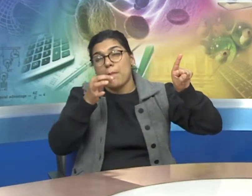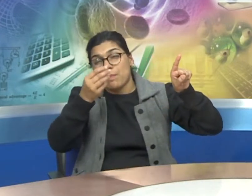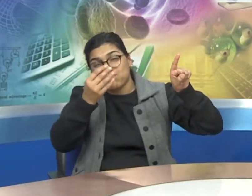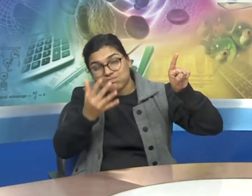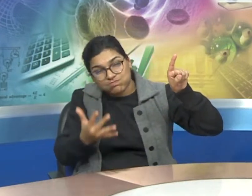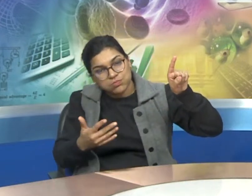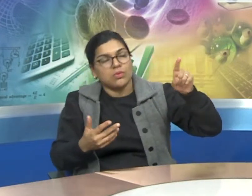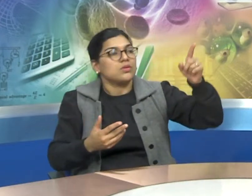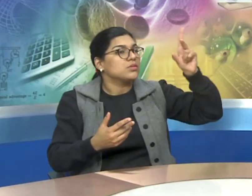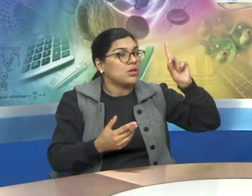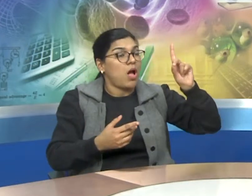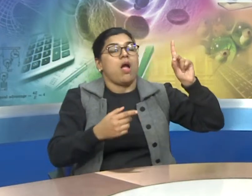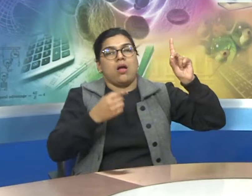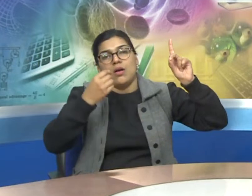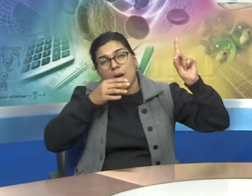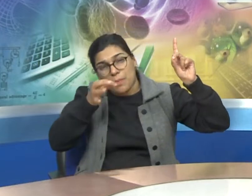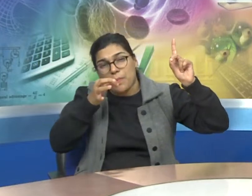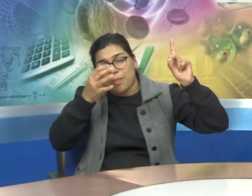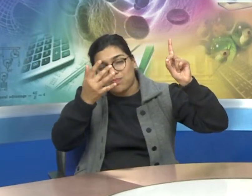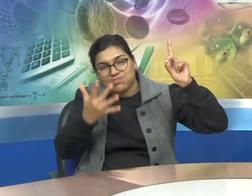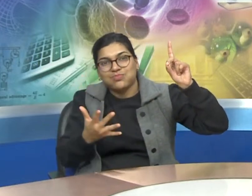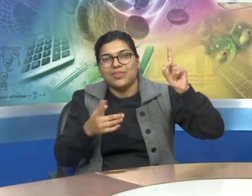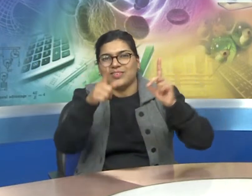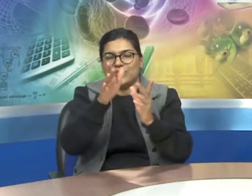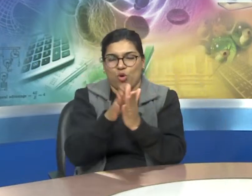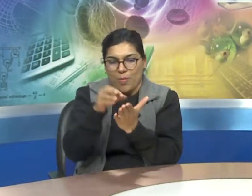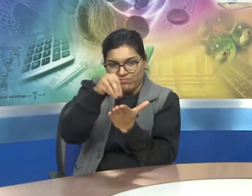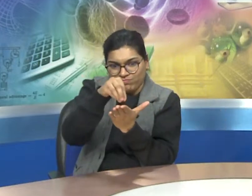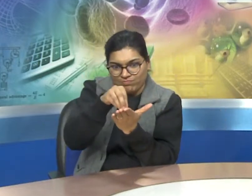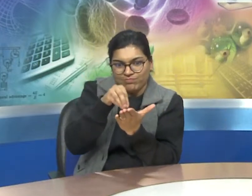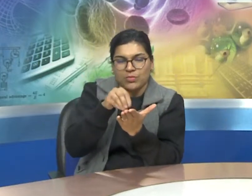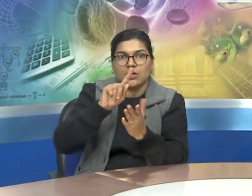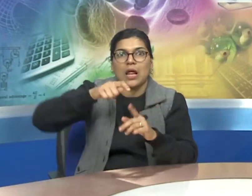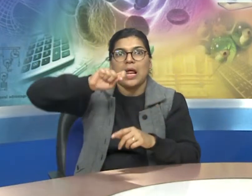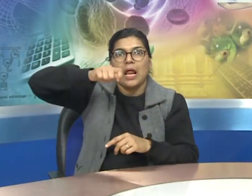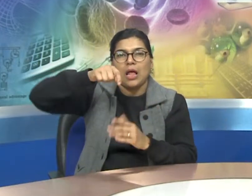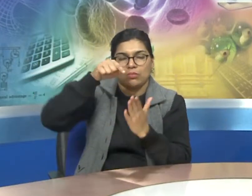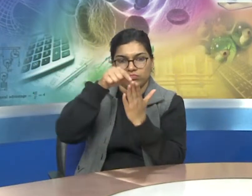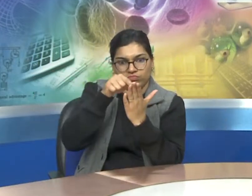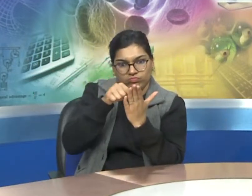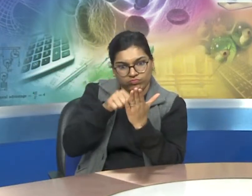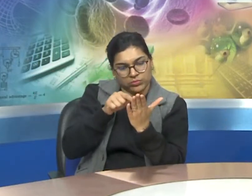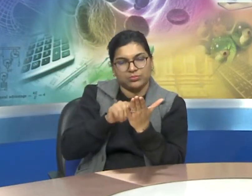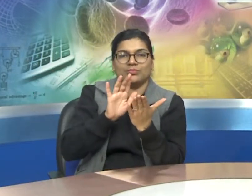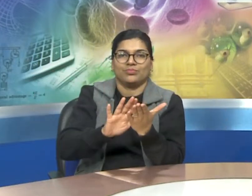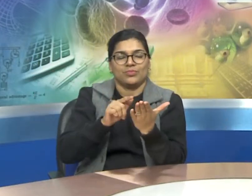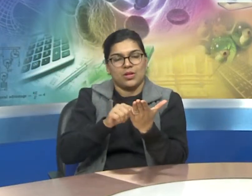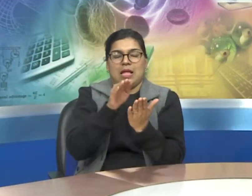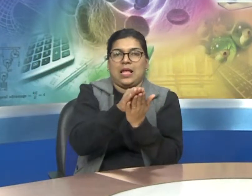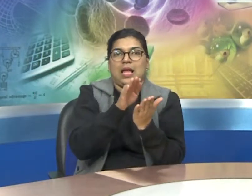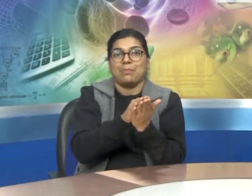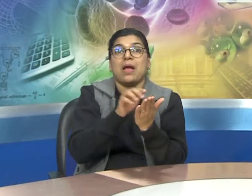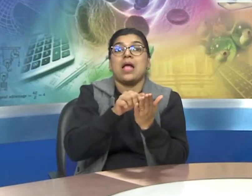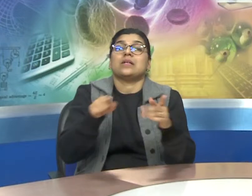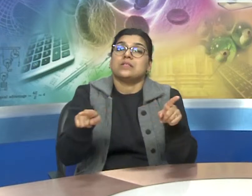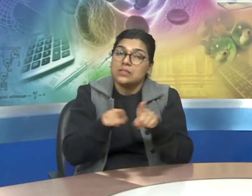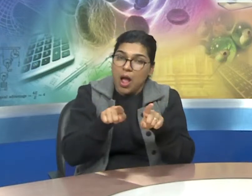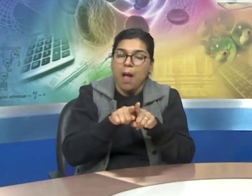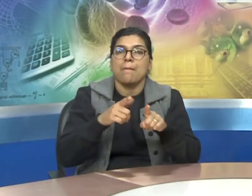conferences, etc. So these are all different kinds of things which sometimes we do, and we present ourselves in front of